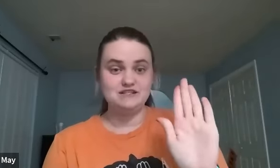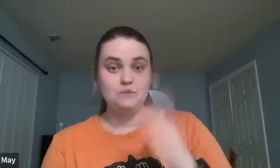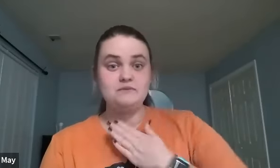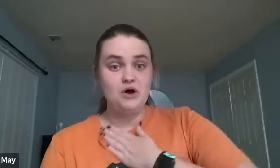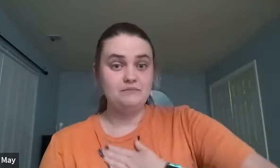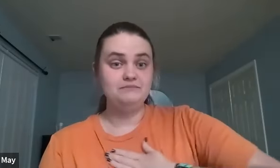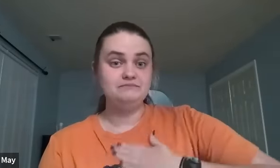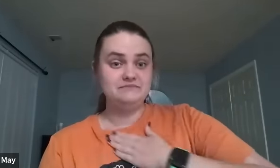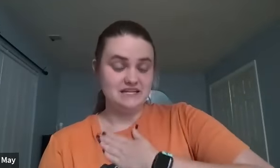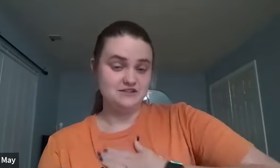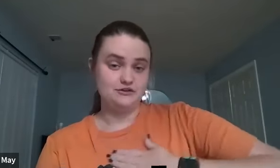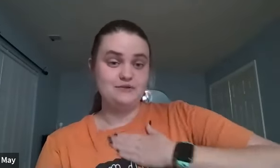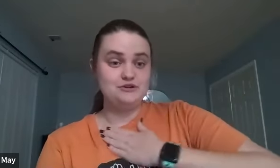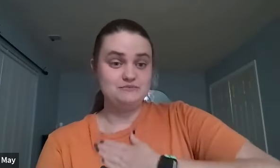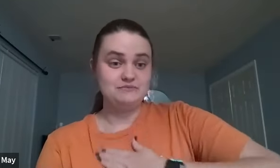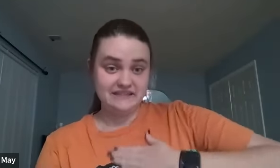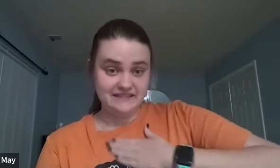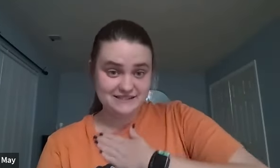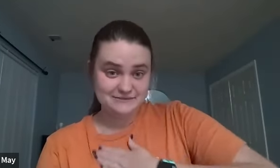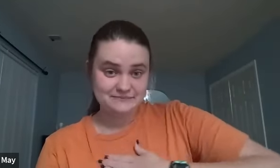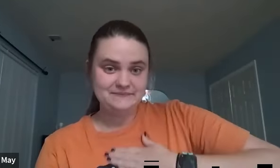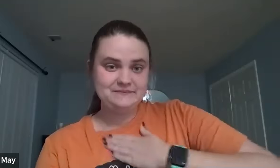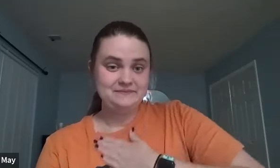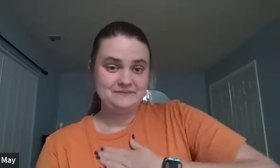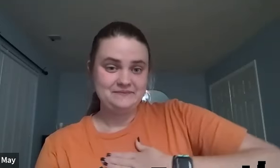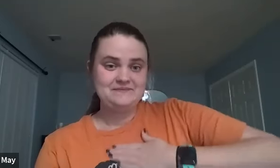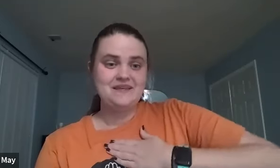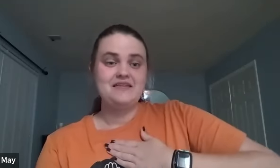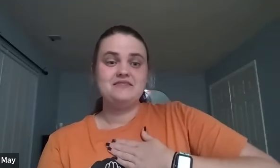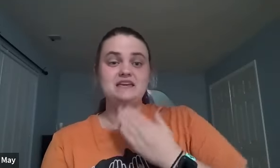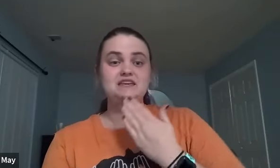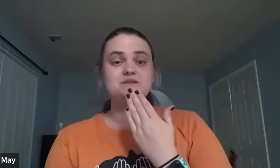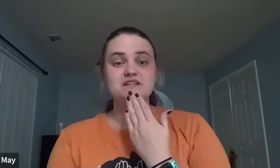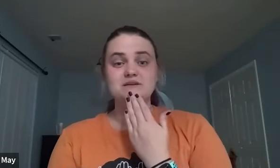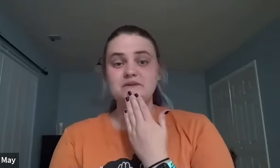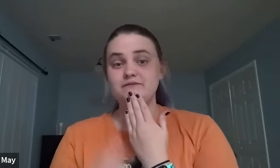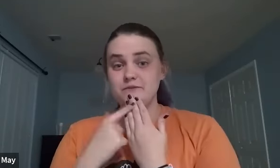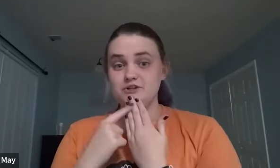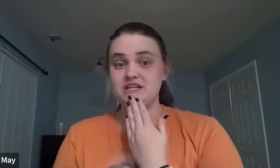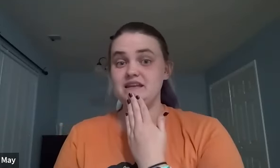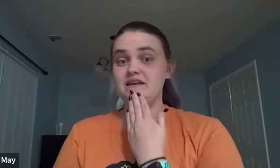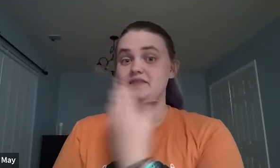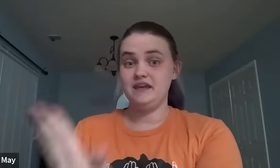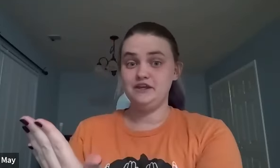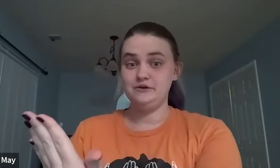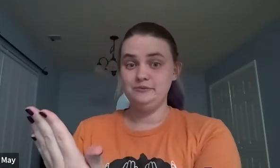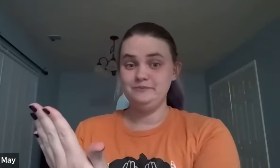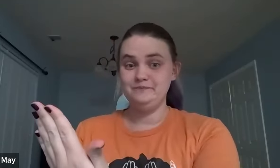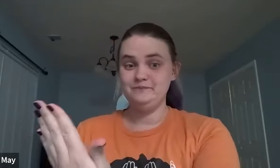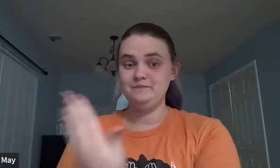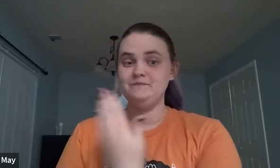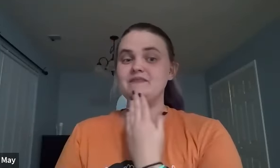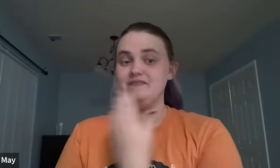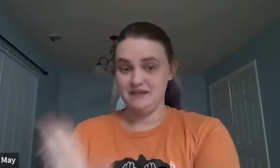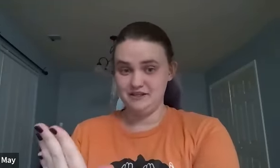open palm in a circular motion, please. Thank you is going to be from your chin. Thank you. Thank